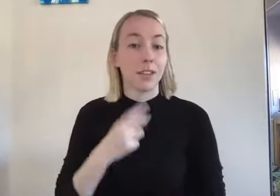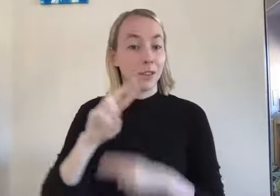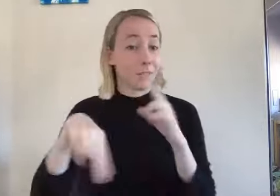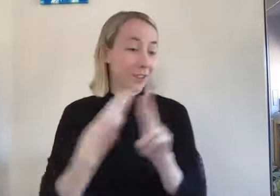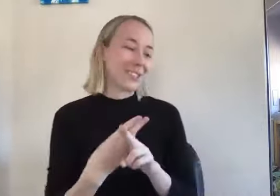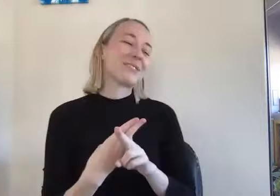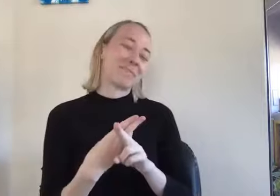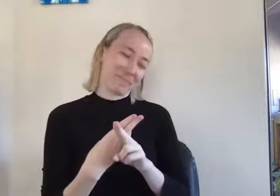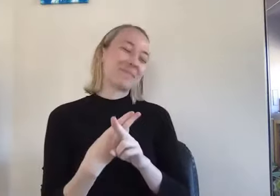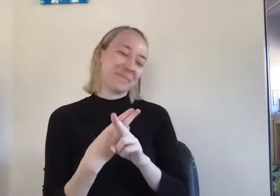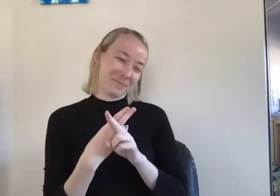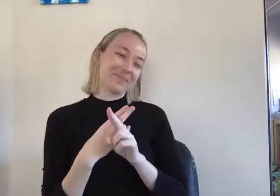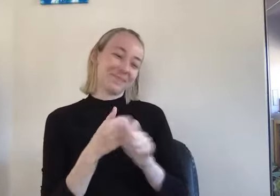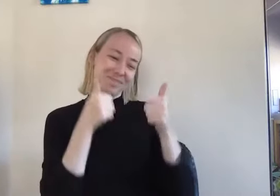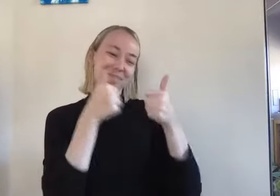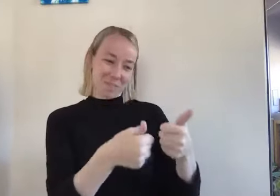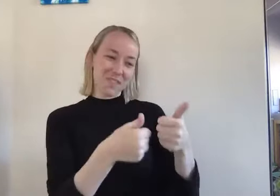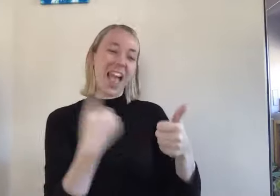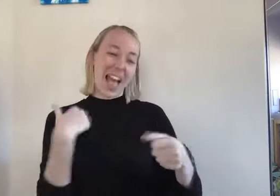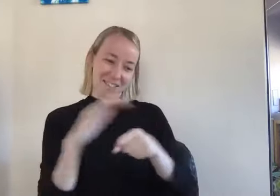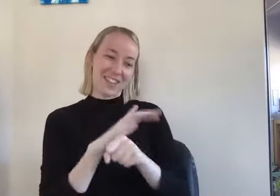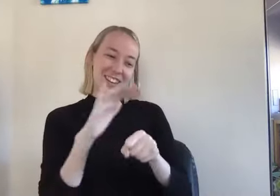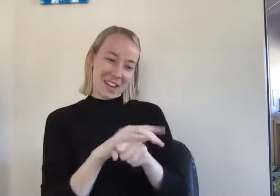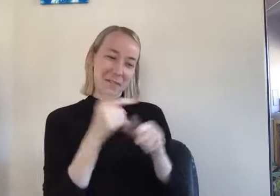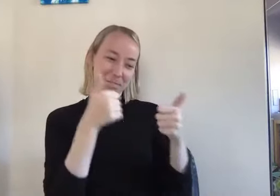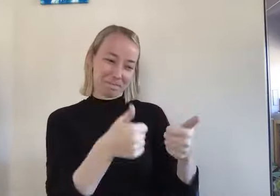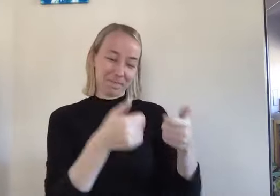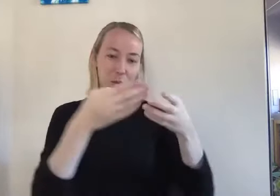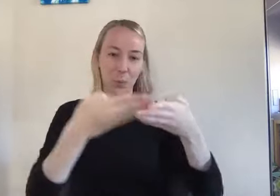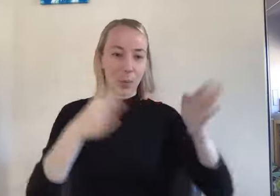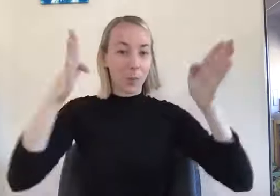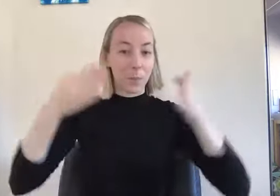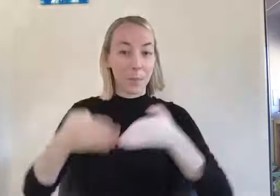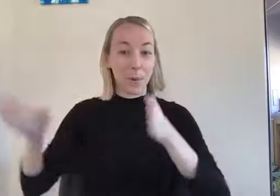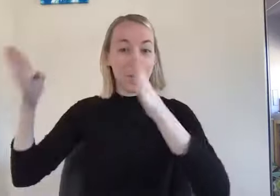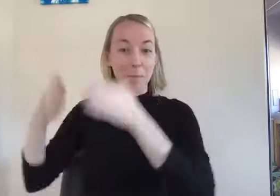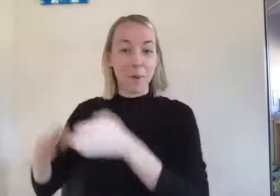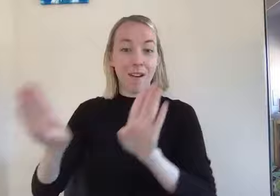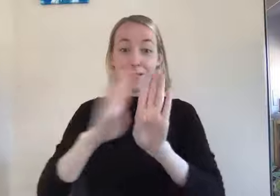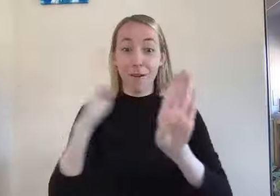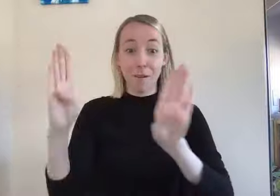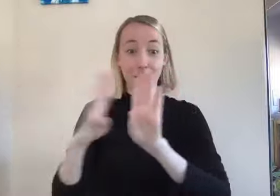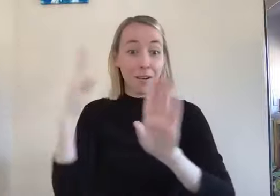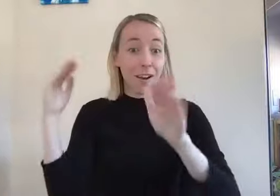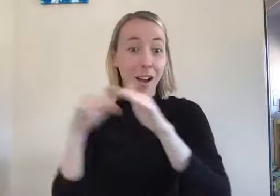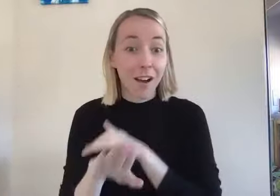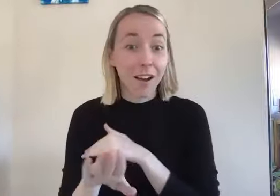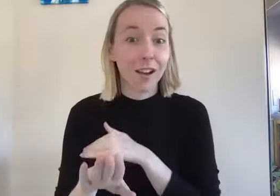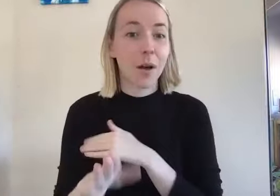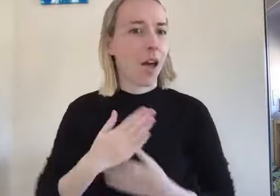me. The universe goes, aha, for him, there is enough. And it starts to open channels. And that's happened in our